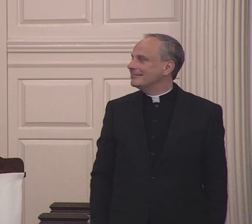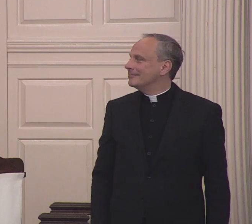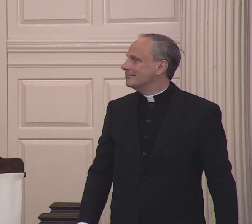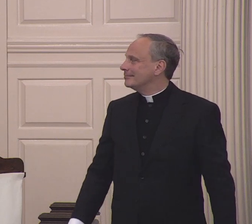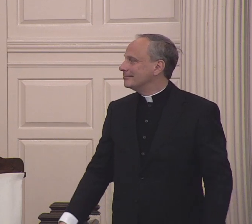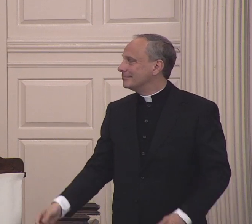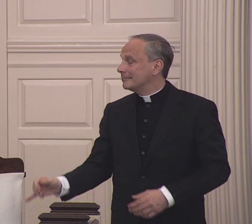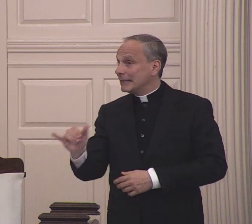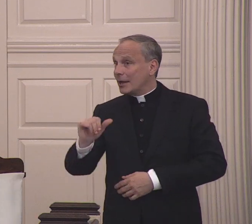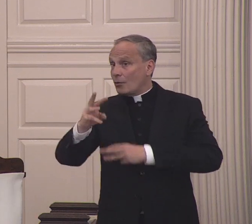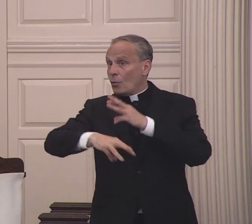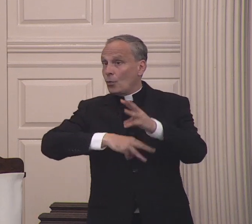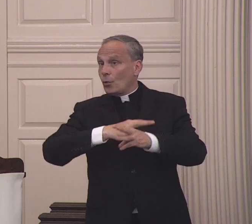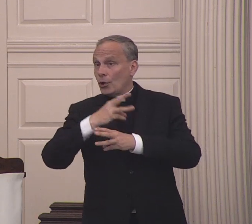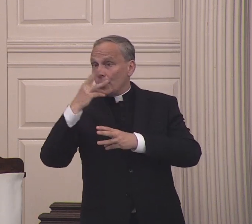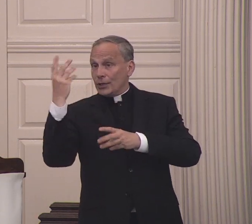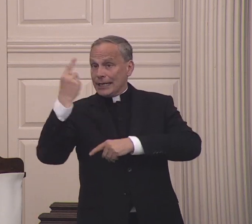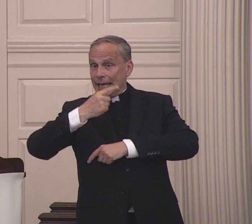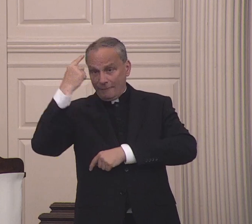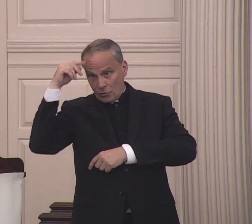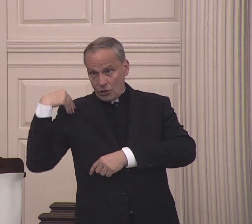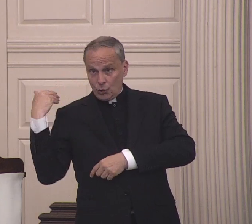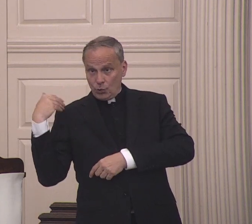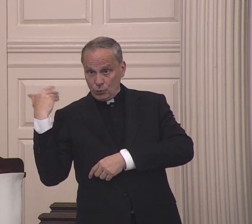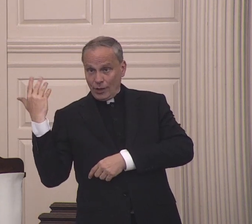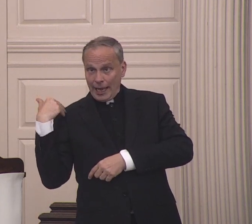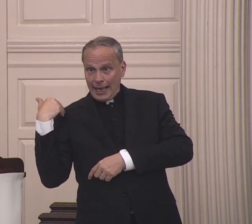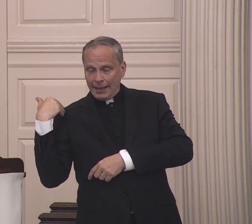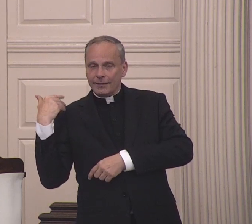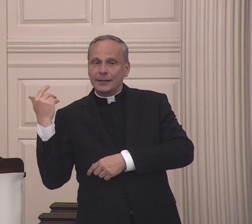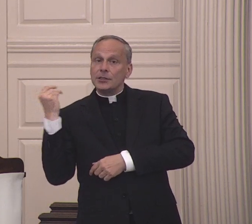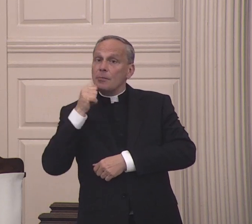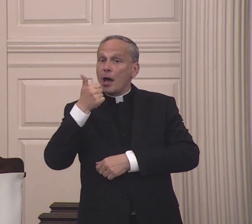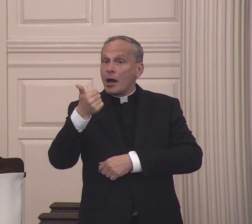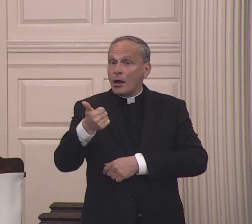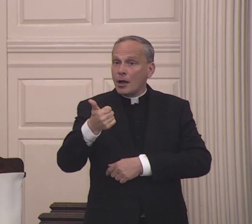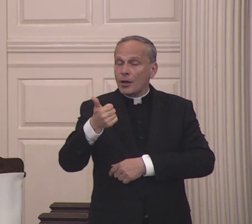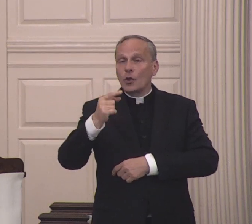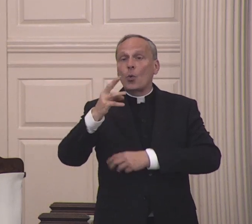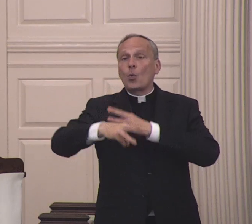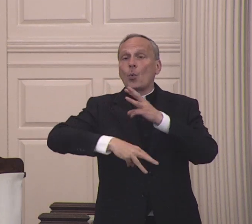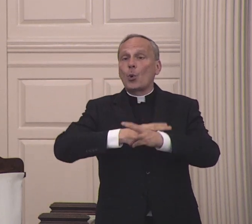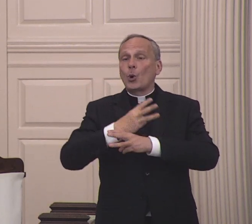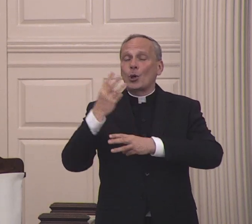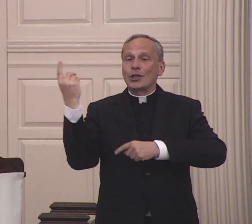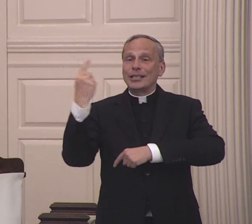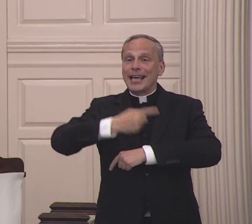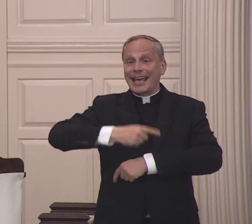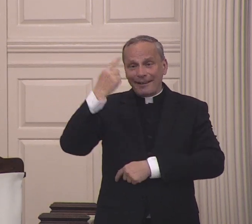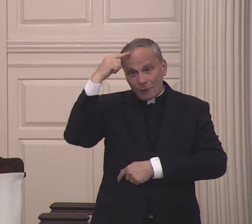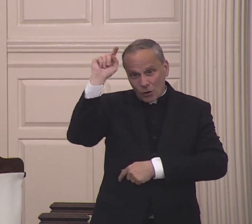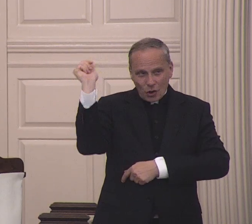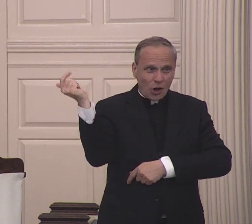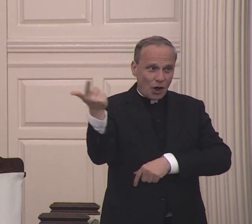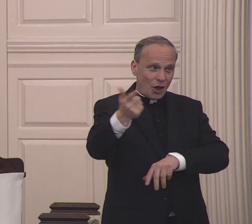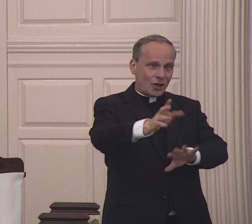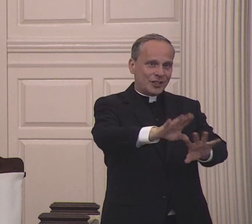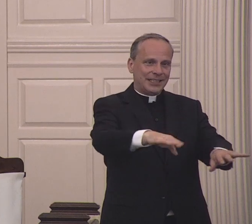Just like we have the World Day for the youth, tomorrow is the World Day for all the children.